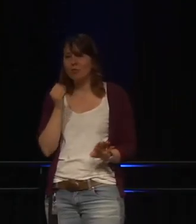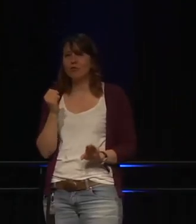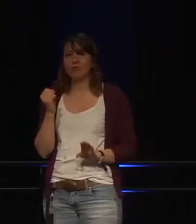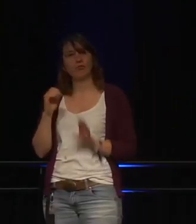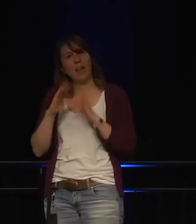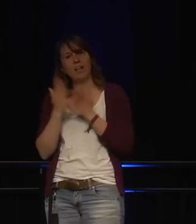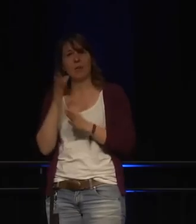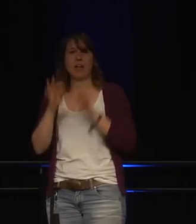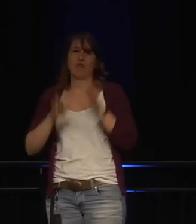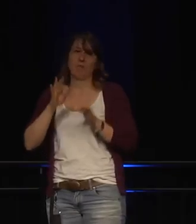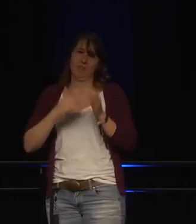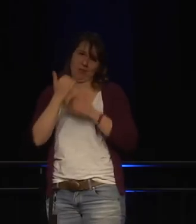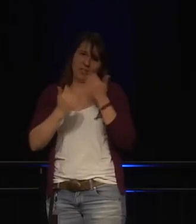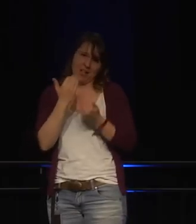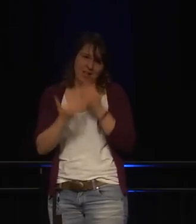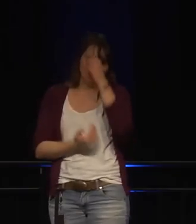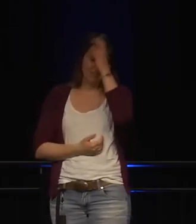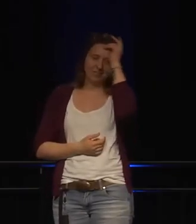there.